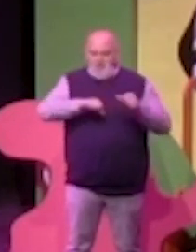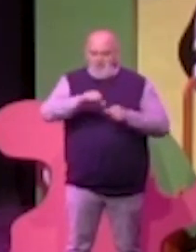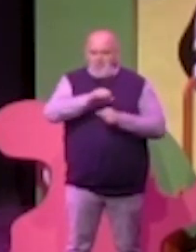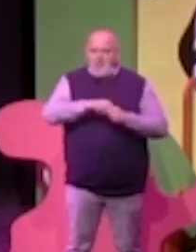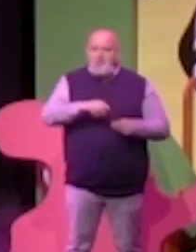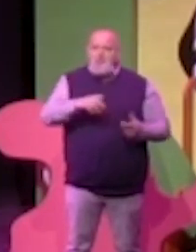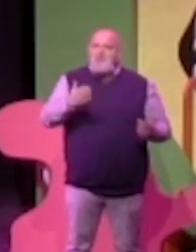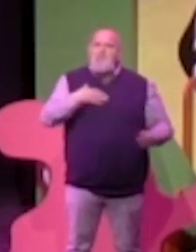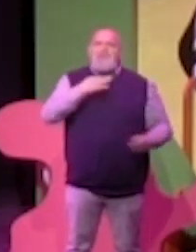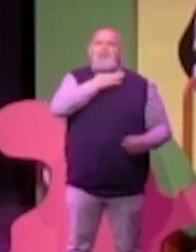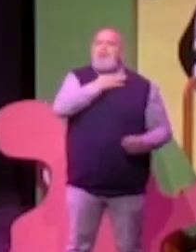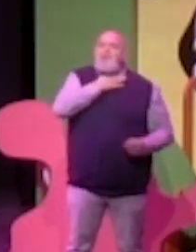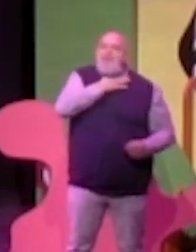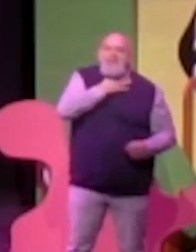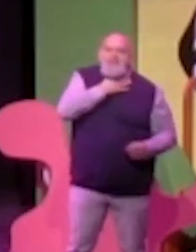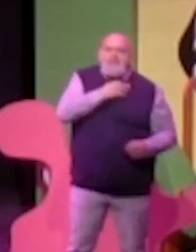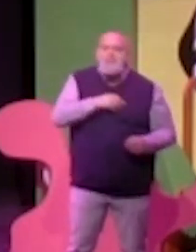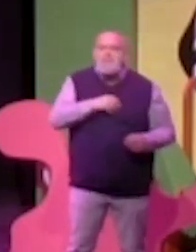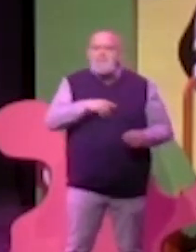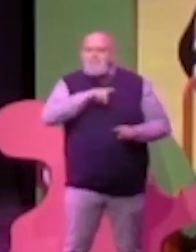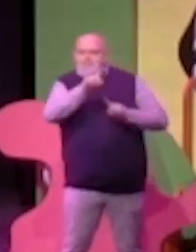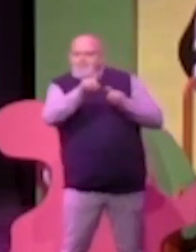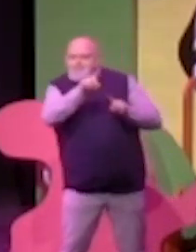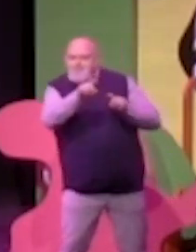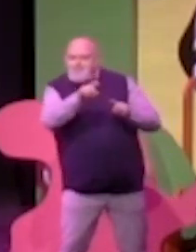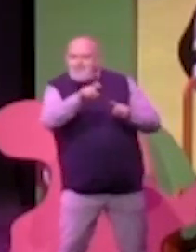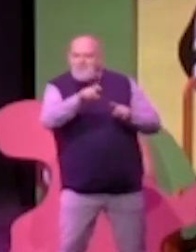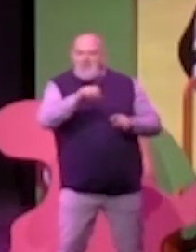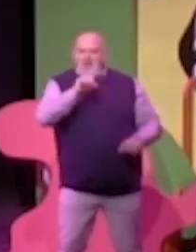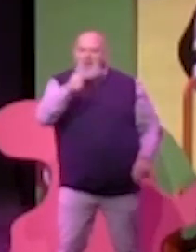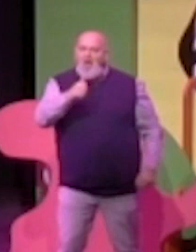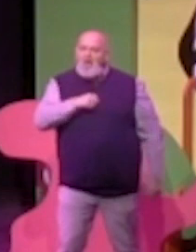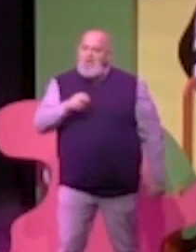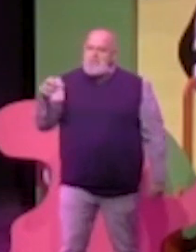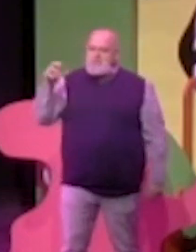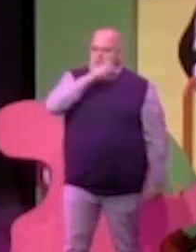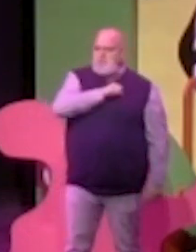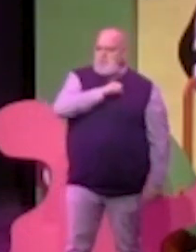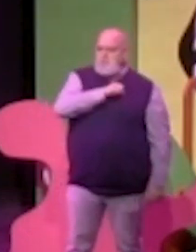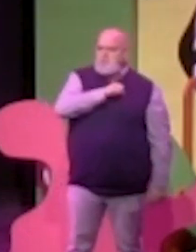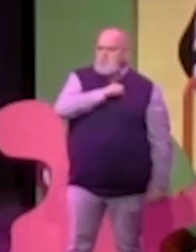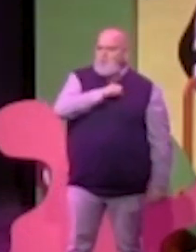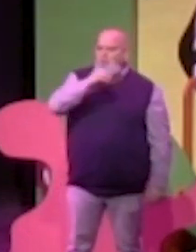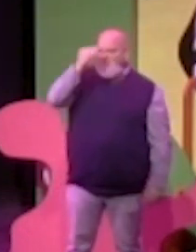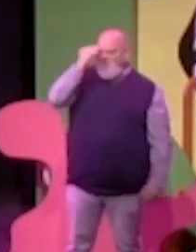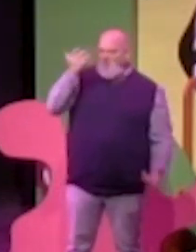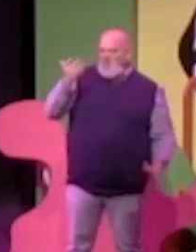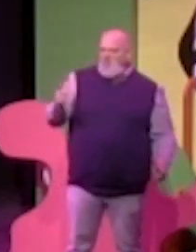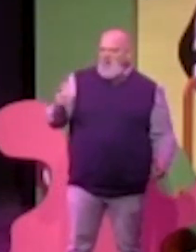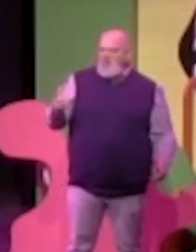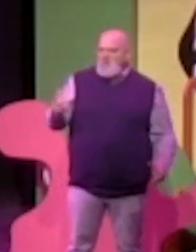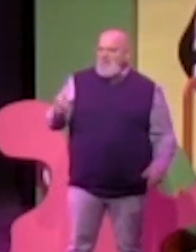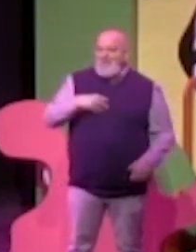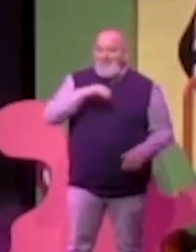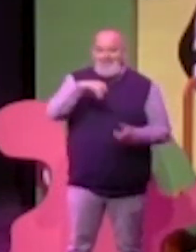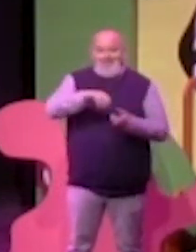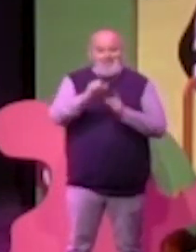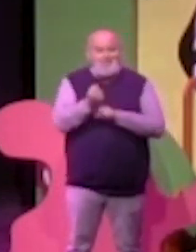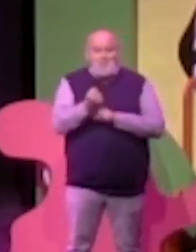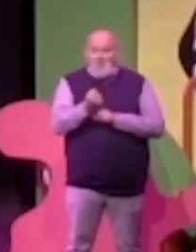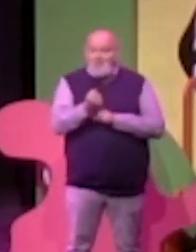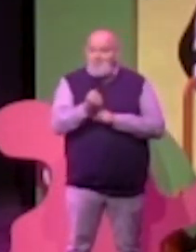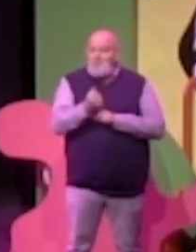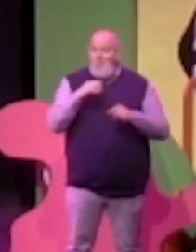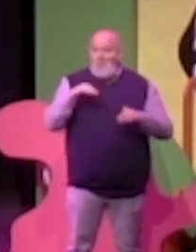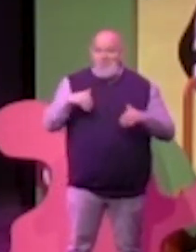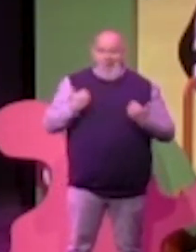curious, to ask questions, not to assume that we know. In situations where